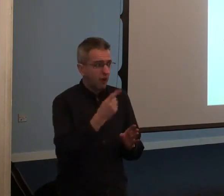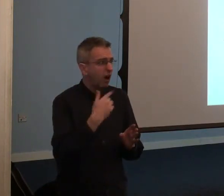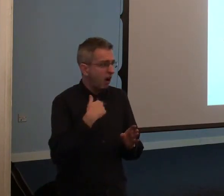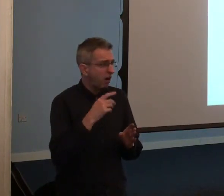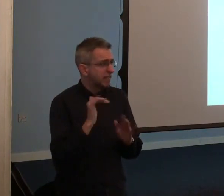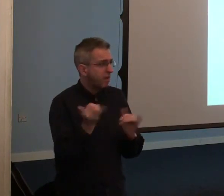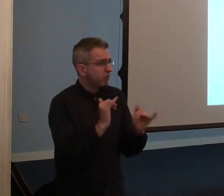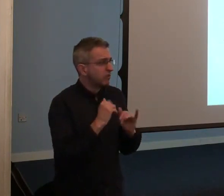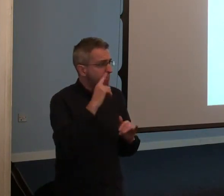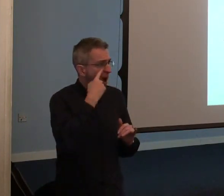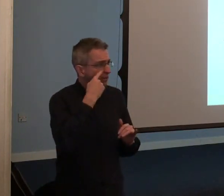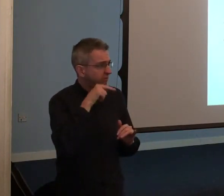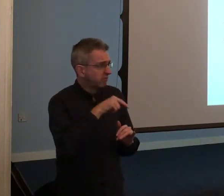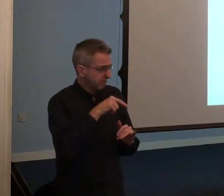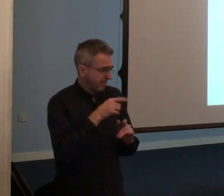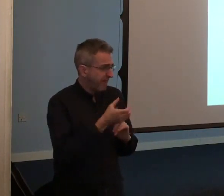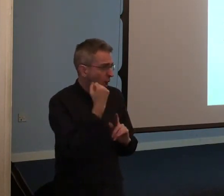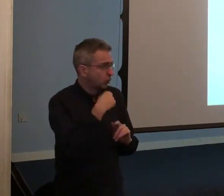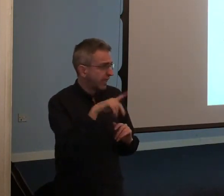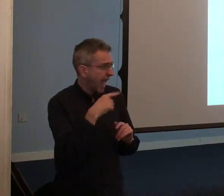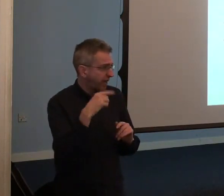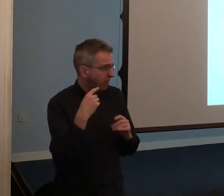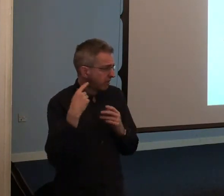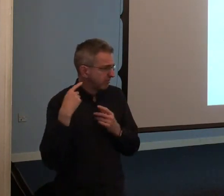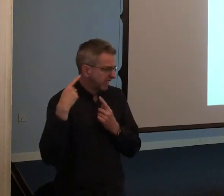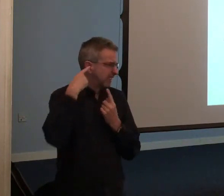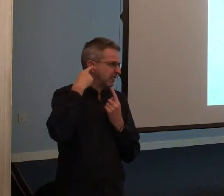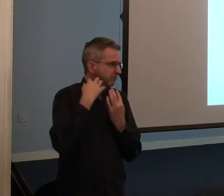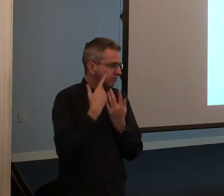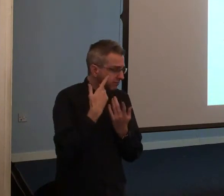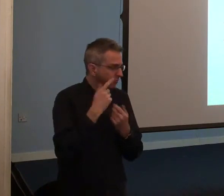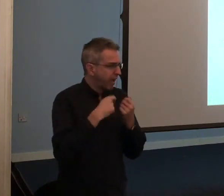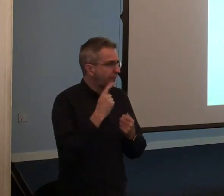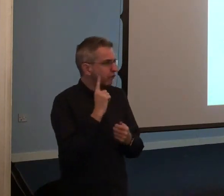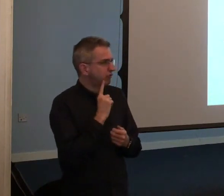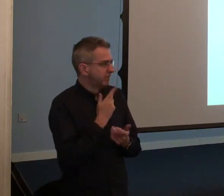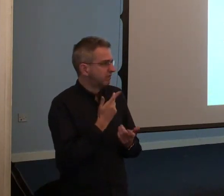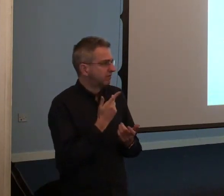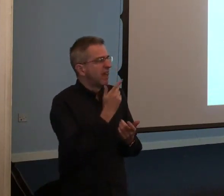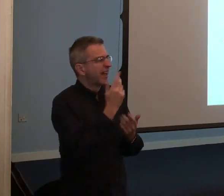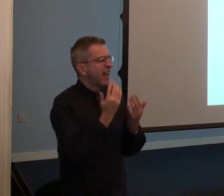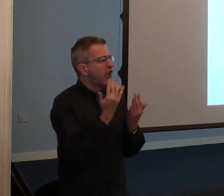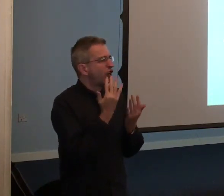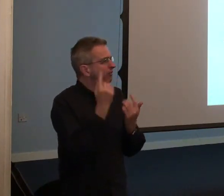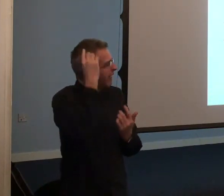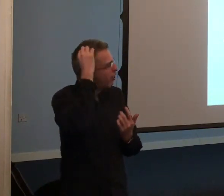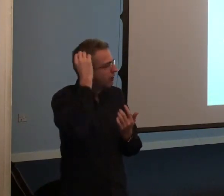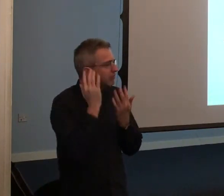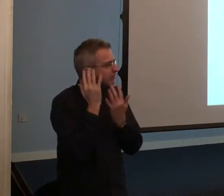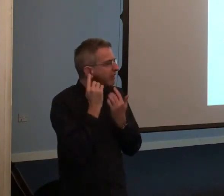Around 10, 15 years ago, there was experiments on mice, and they found that they can, you know, make them hearing.